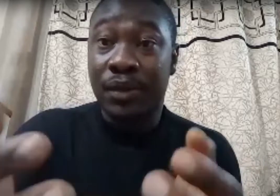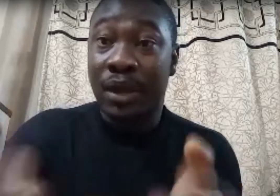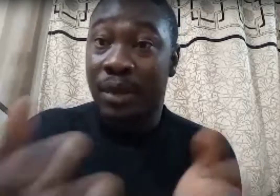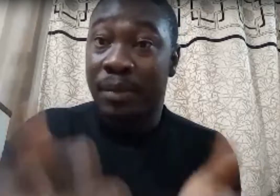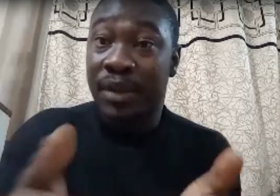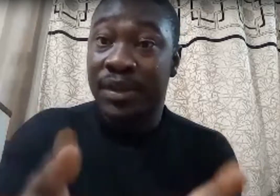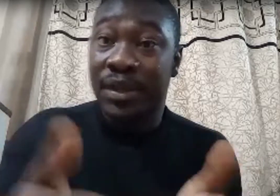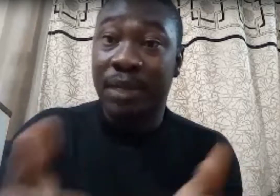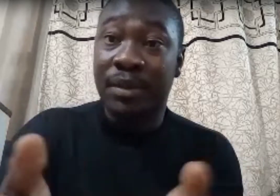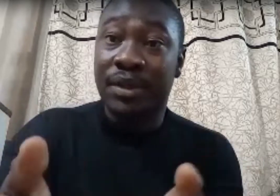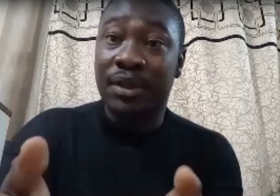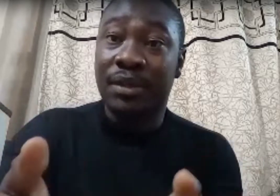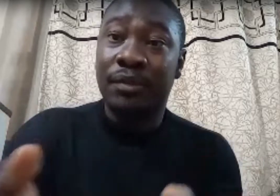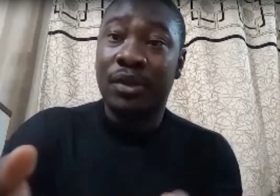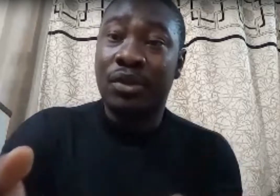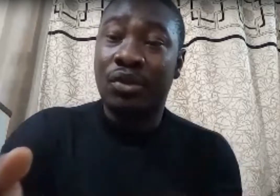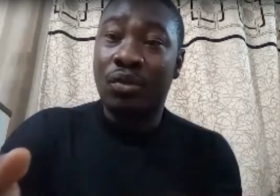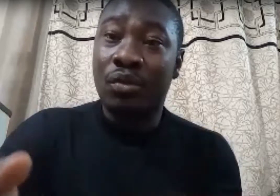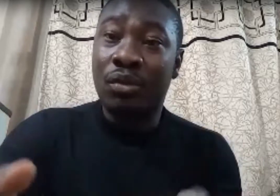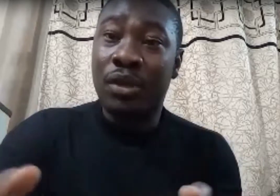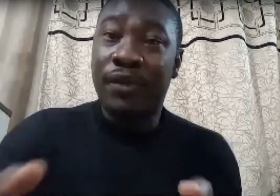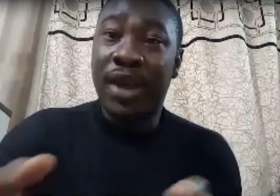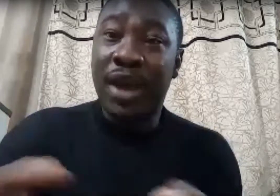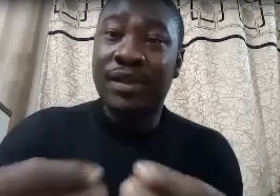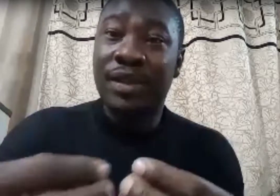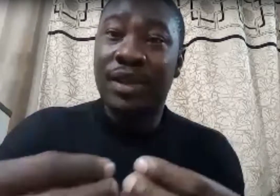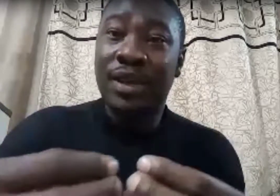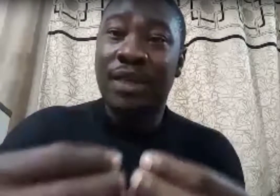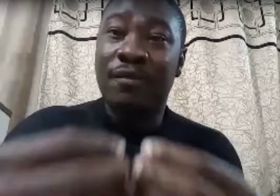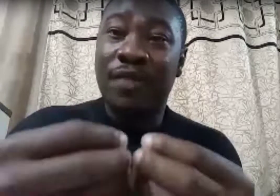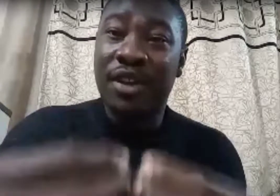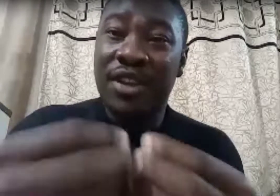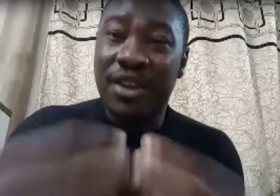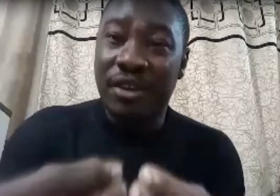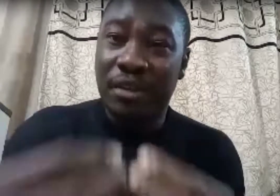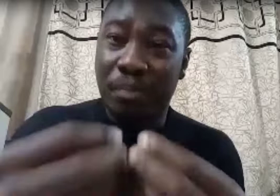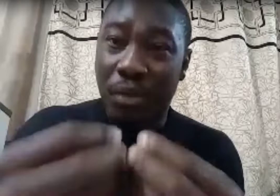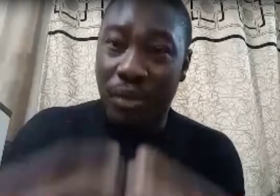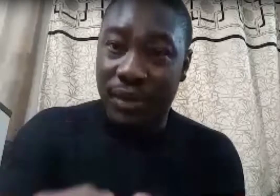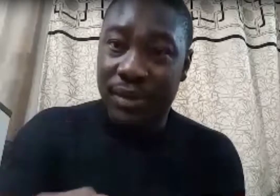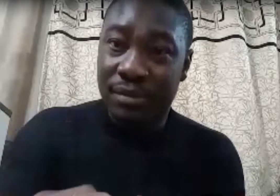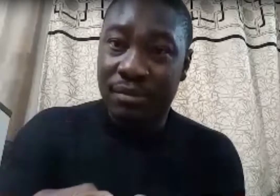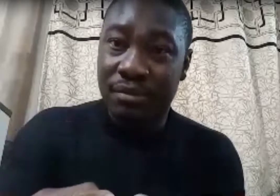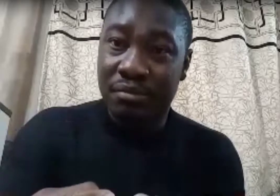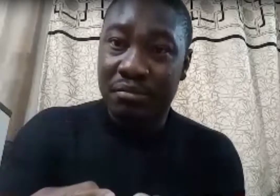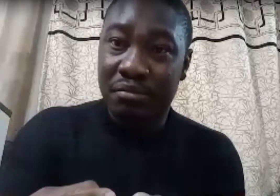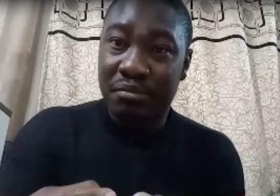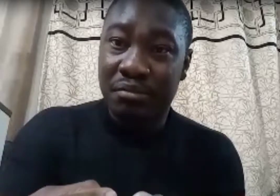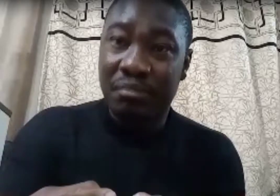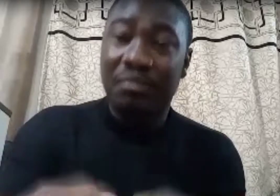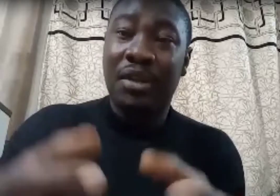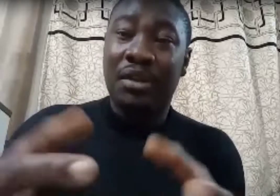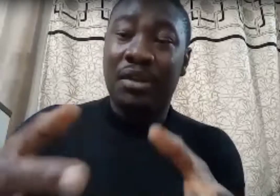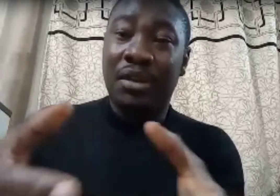boss, he will hold the apprentice by the hand and teach him how to use a